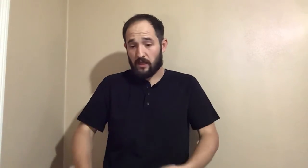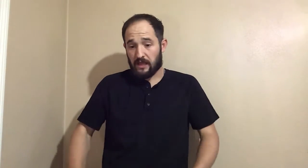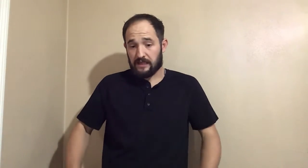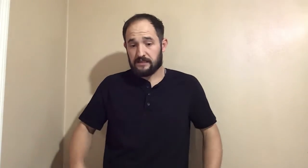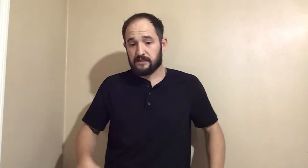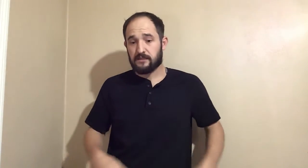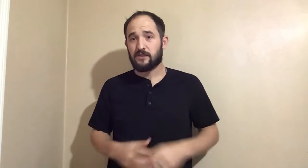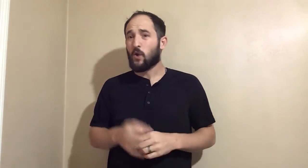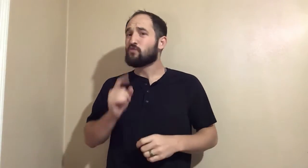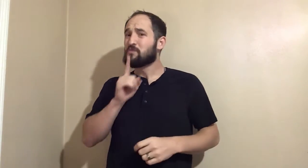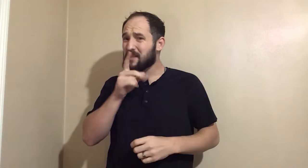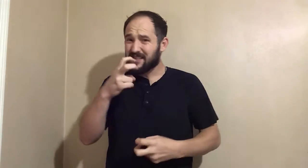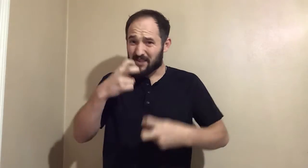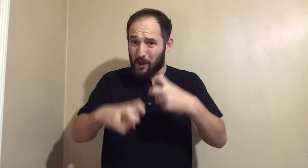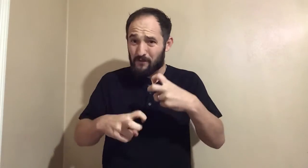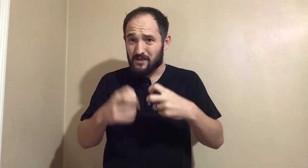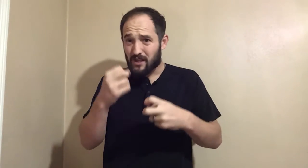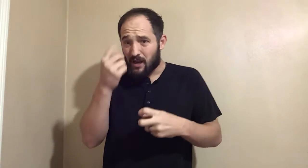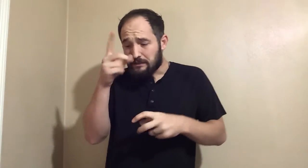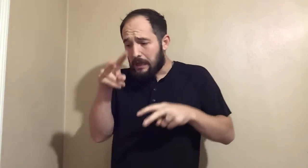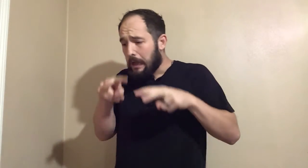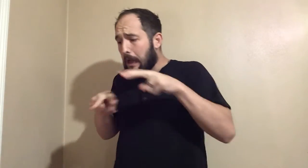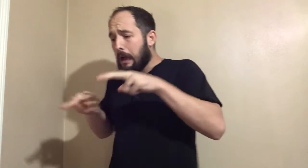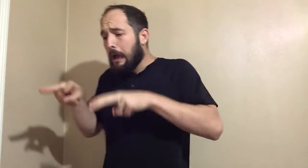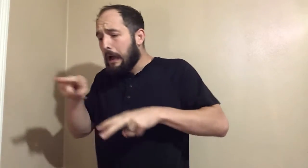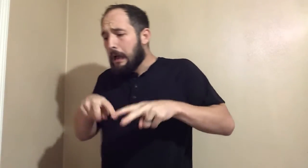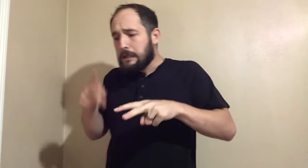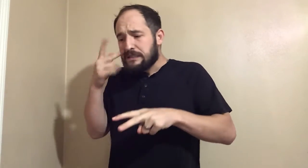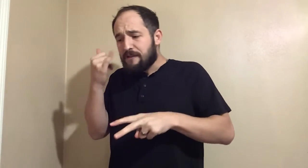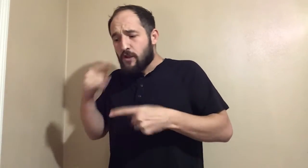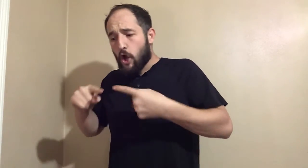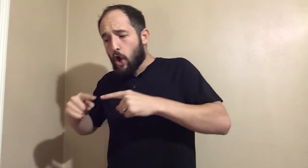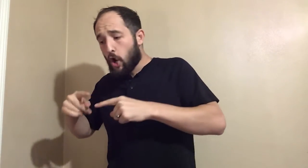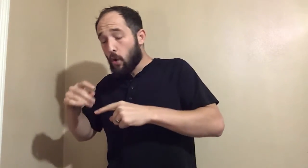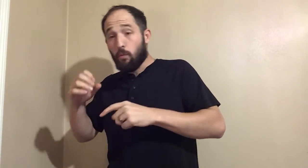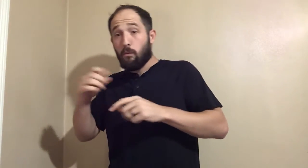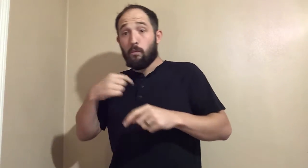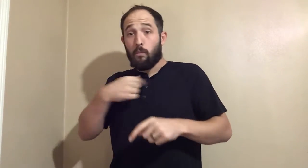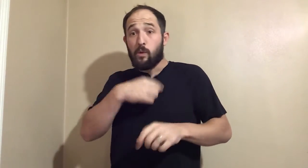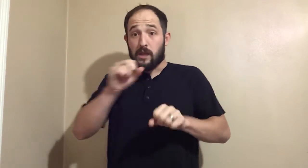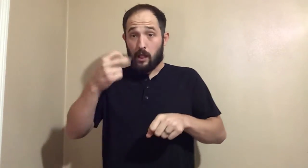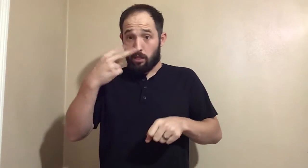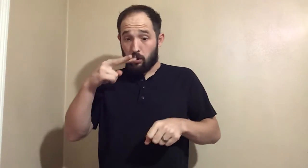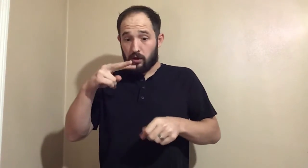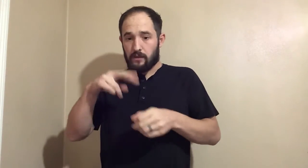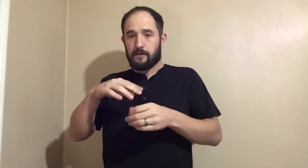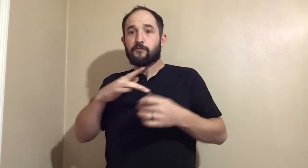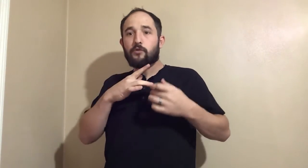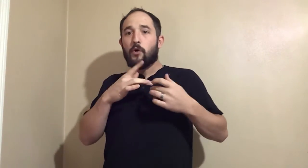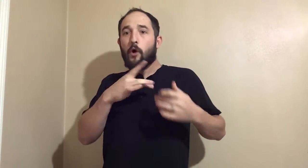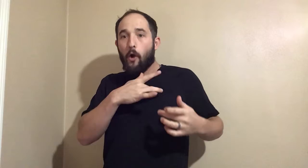very challenging. We can look at the vital signs, and we're going to treat